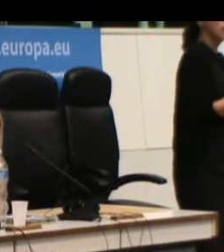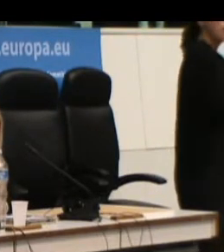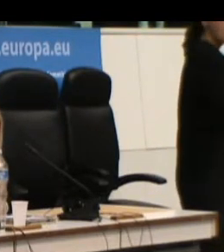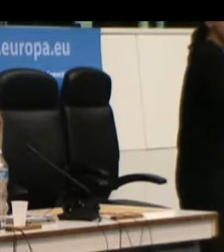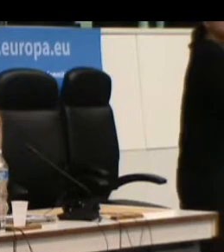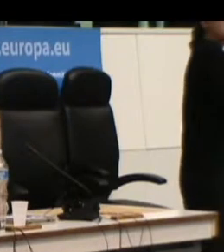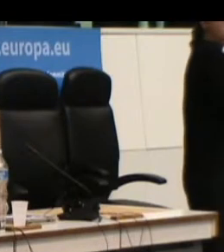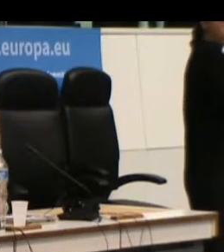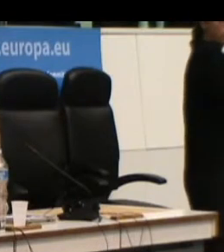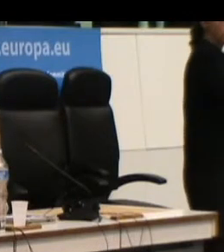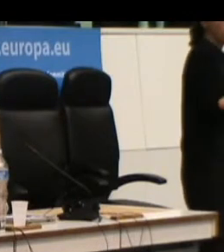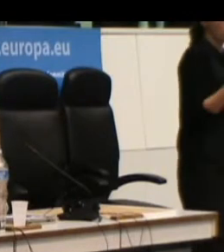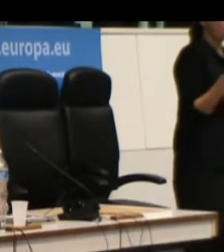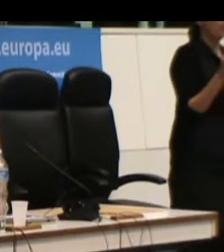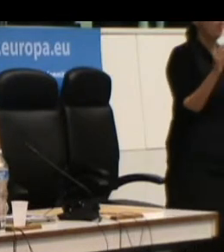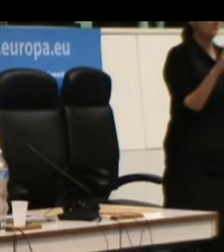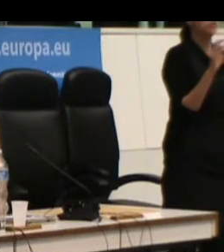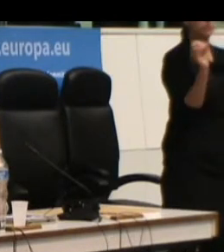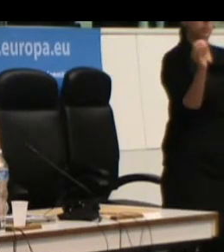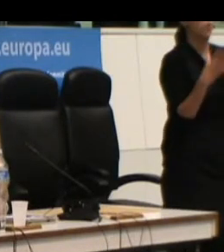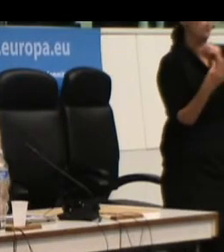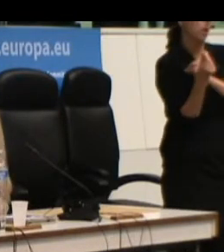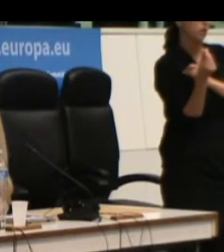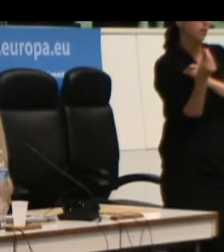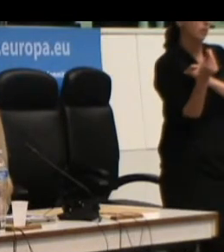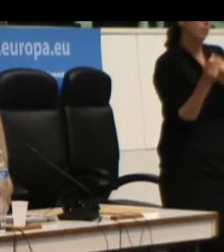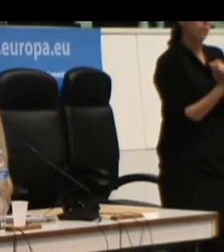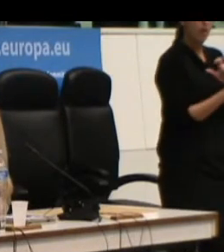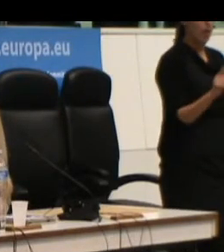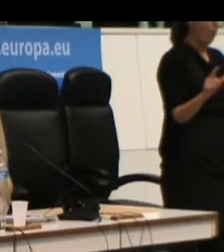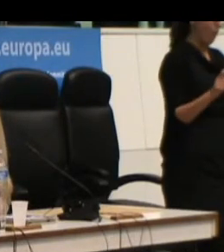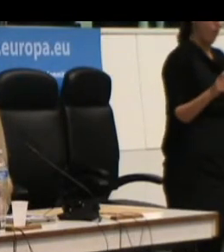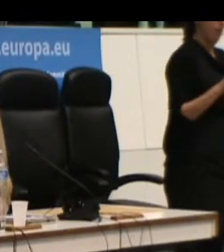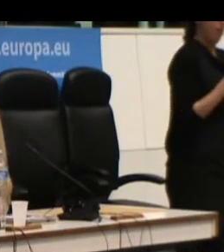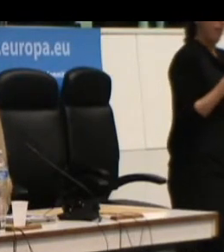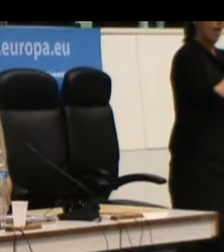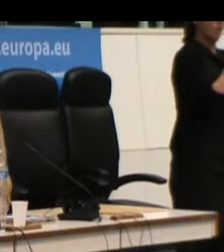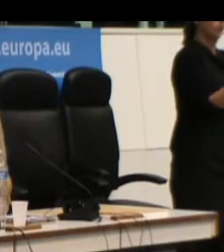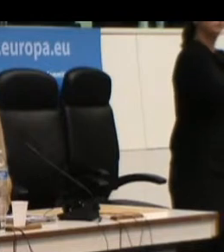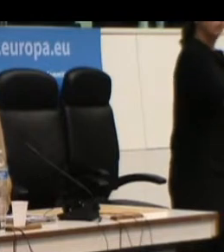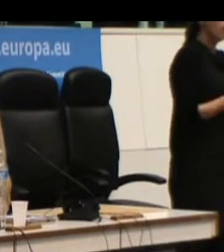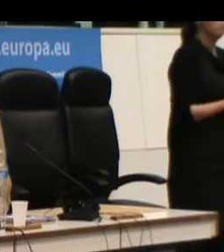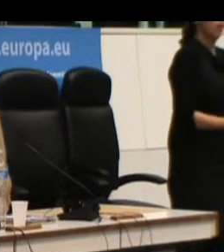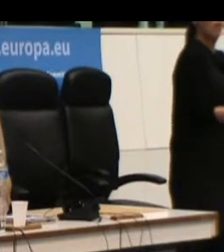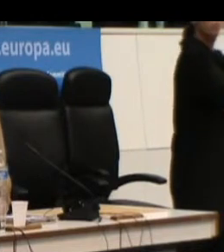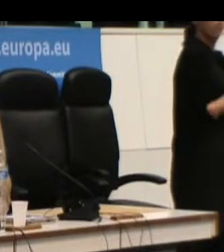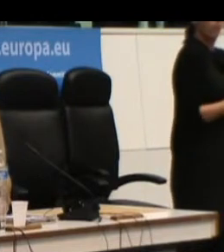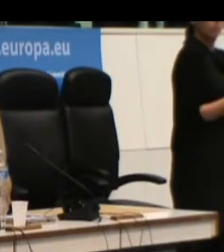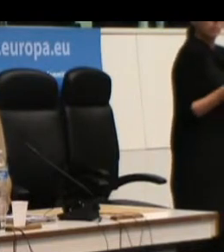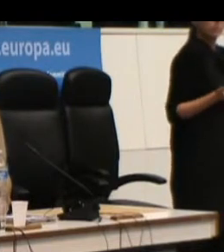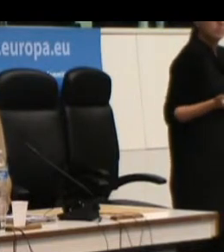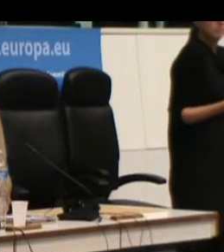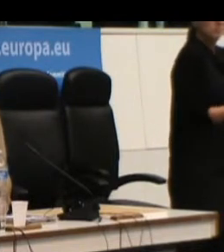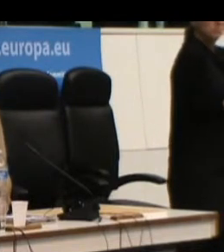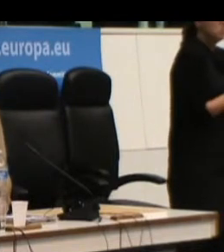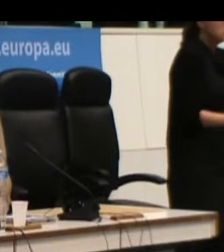may have no money at all. And they all come in and use these library services. And so the kind